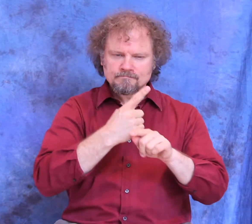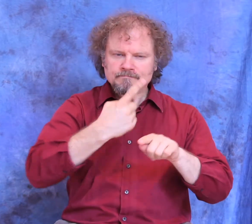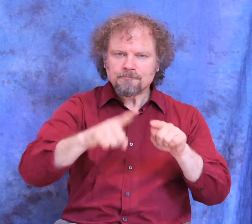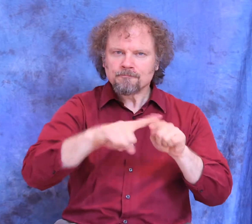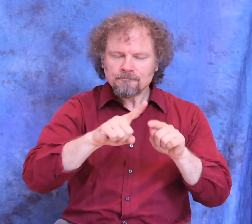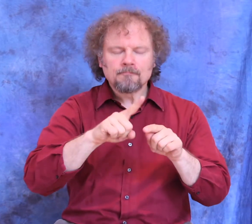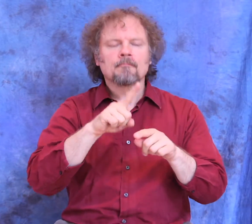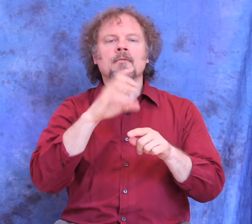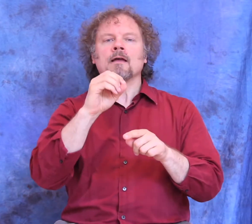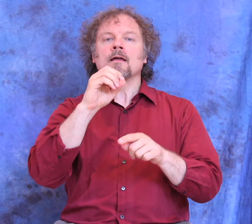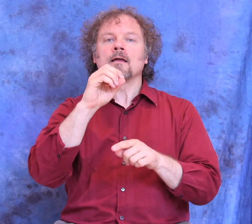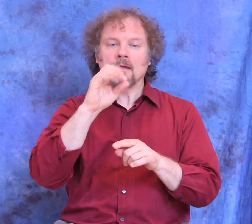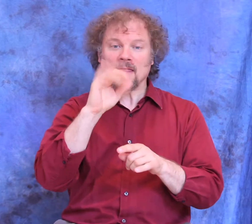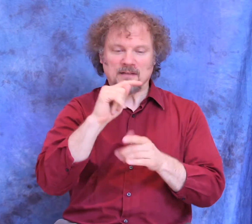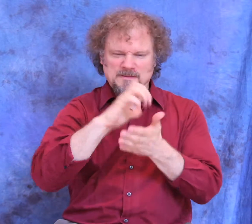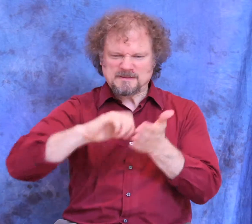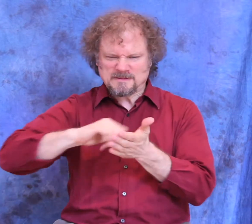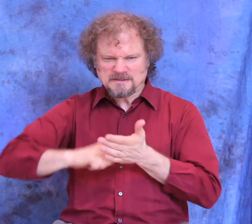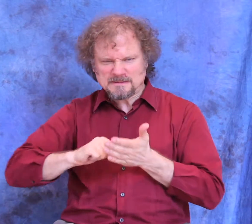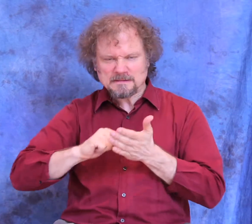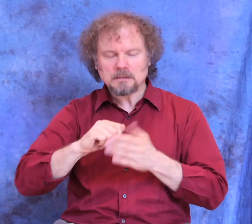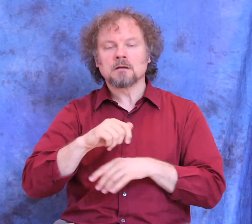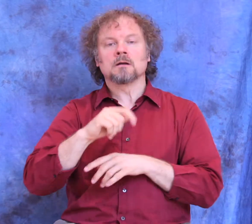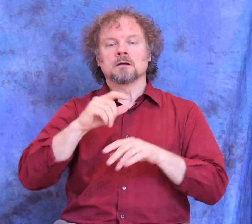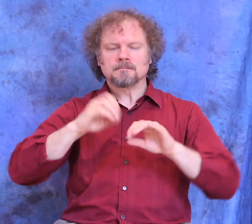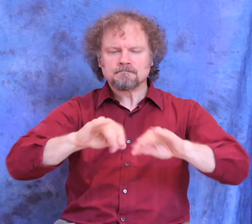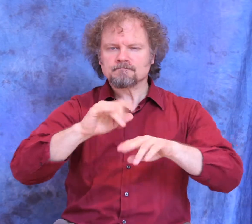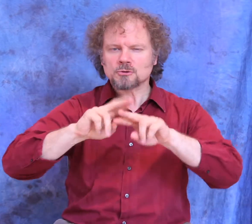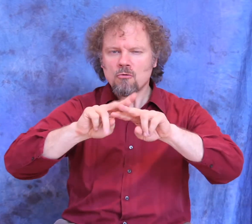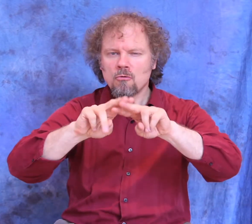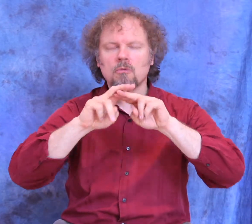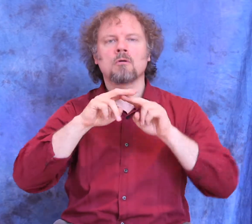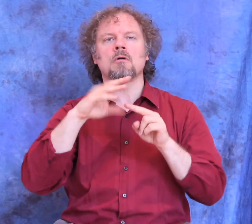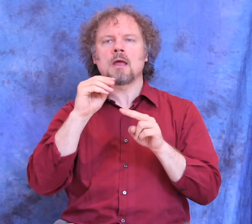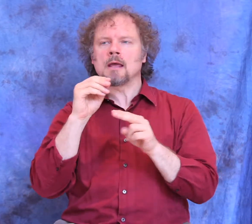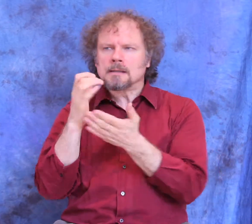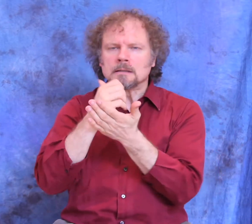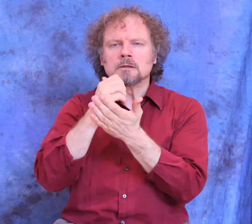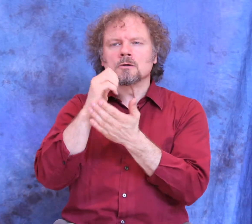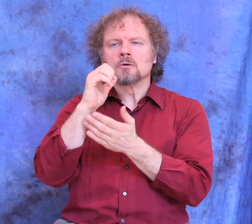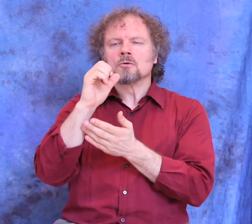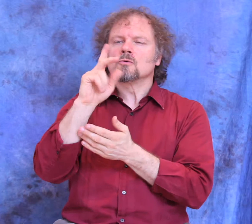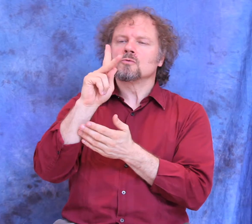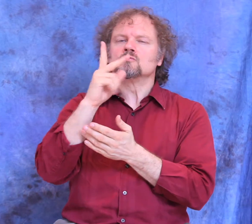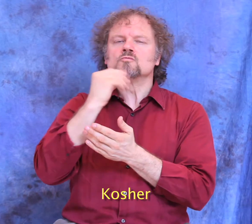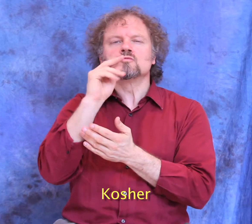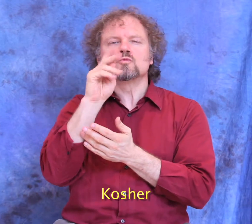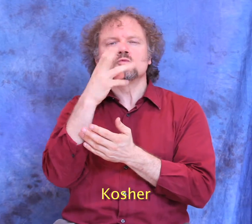the forbidden fats from the slaughtered meat, salt it, and procure kosher cooking utensils. All this